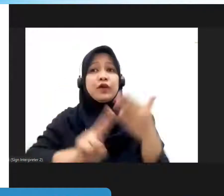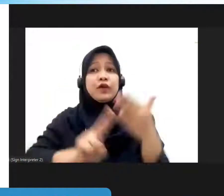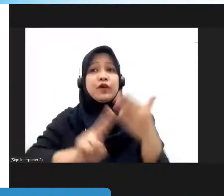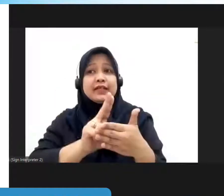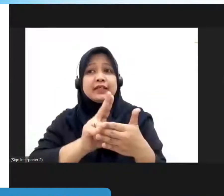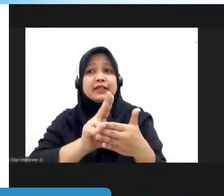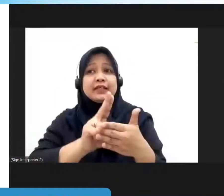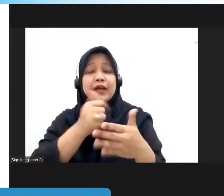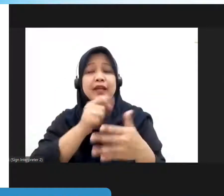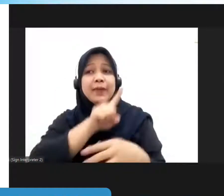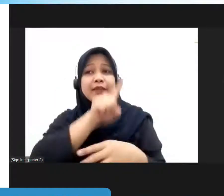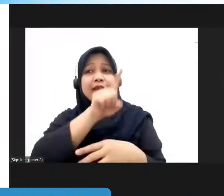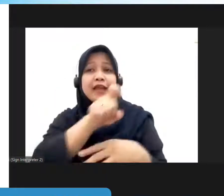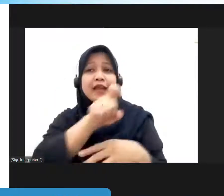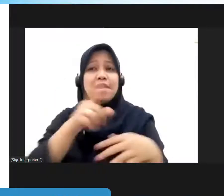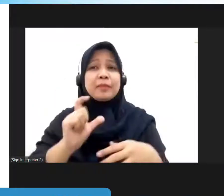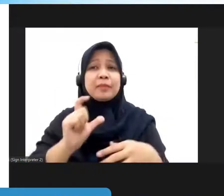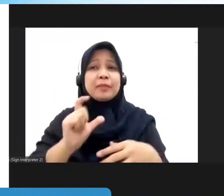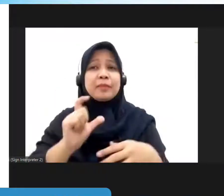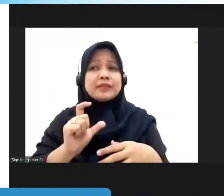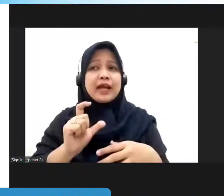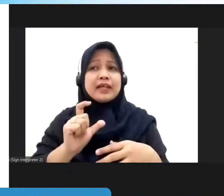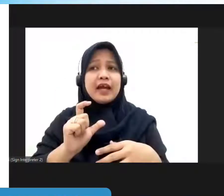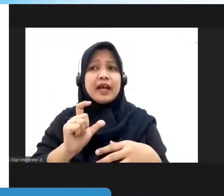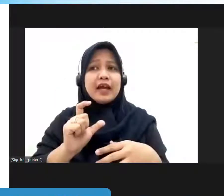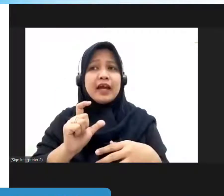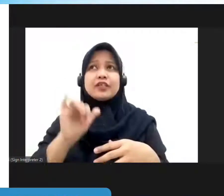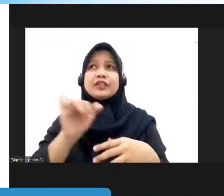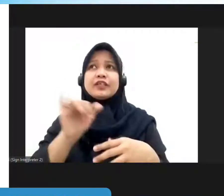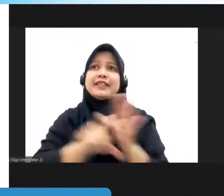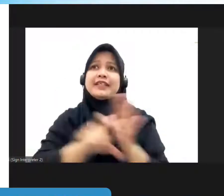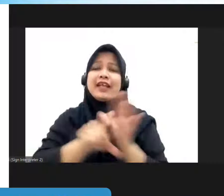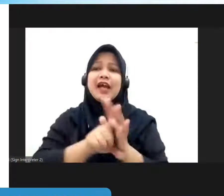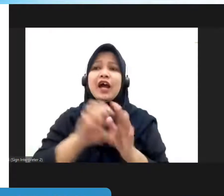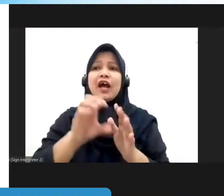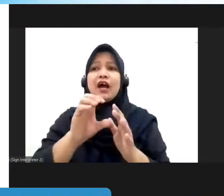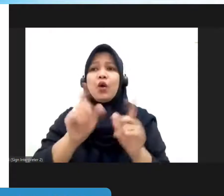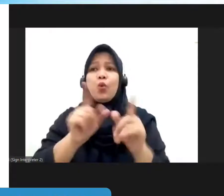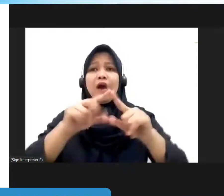about how like Ohana PC can also collaborate with one of the